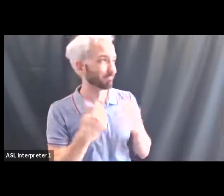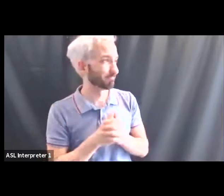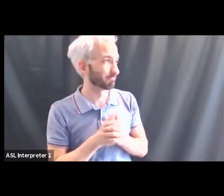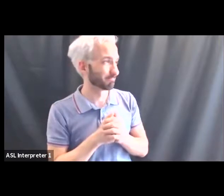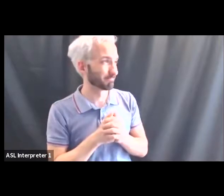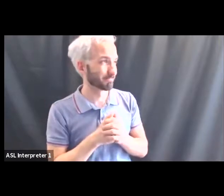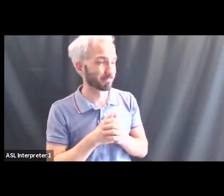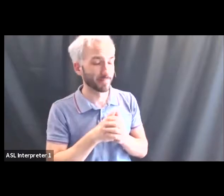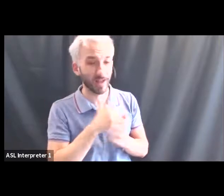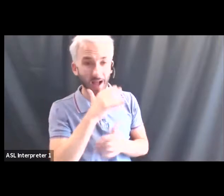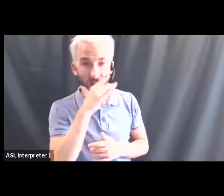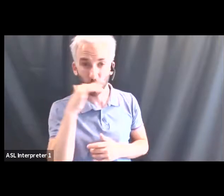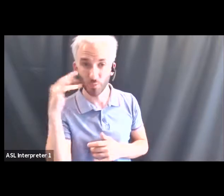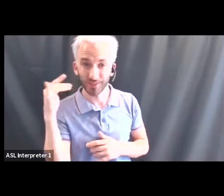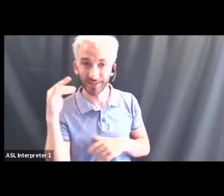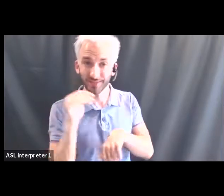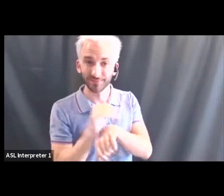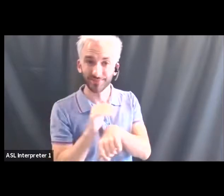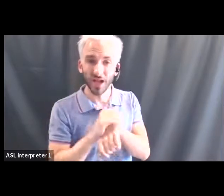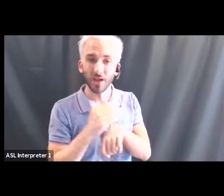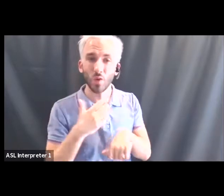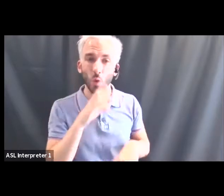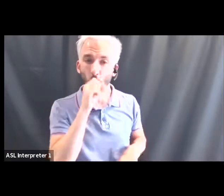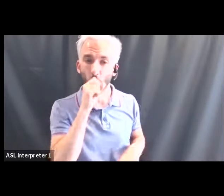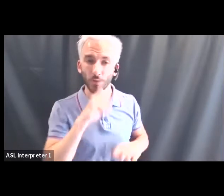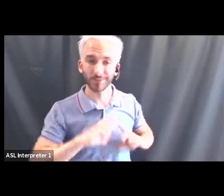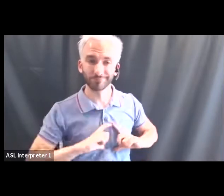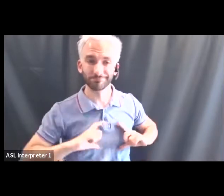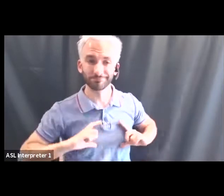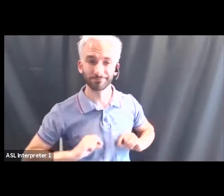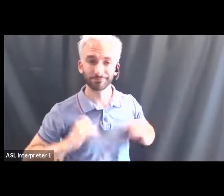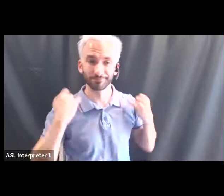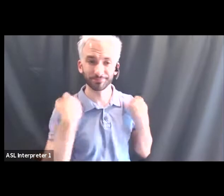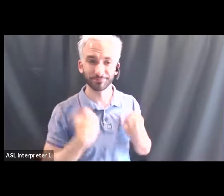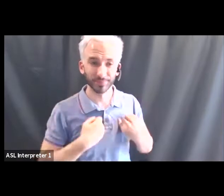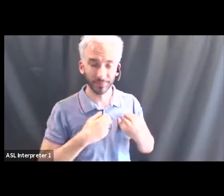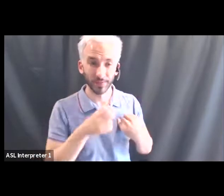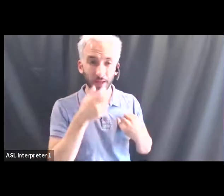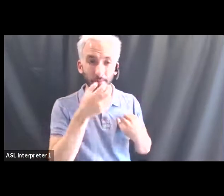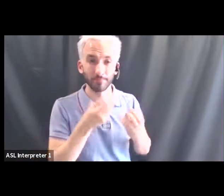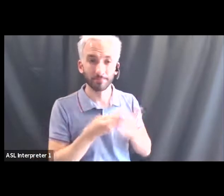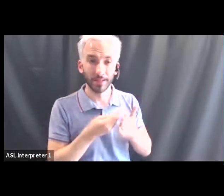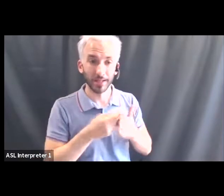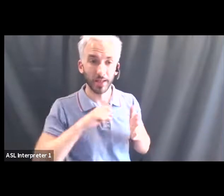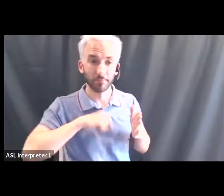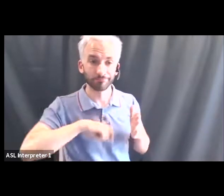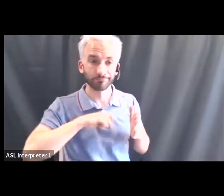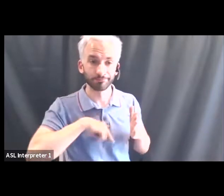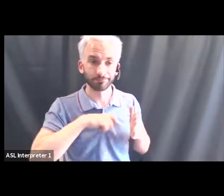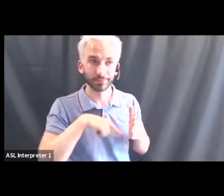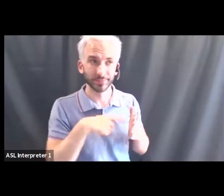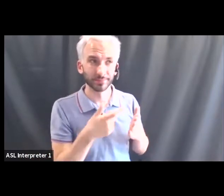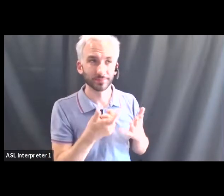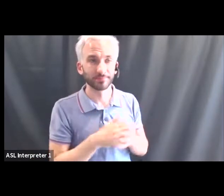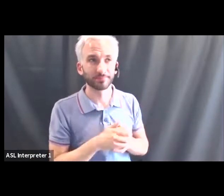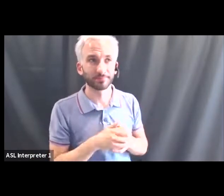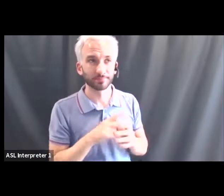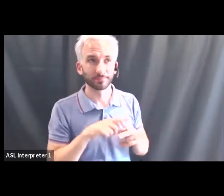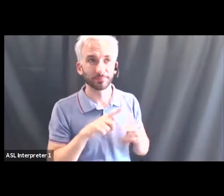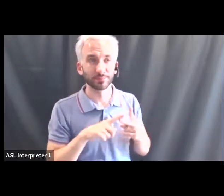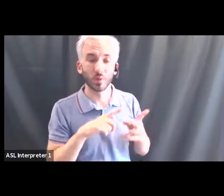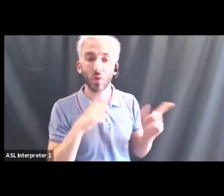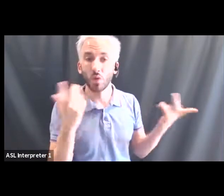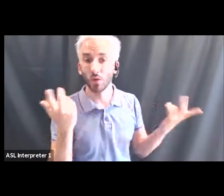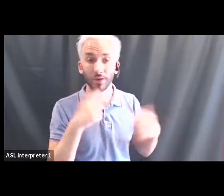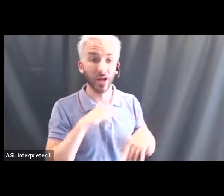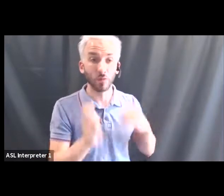on Halloween. My anxiety centered on getting whipped in the face by a jump rope during double dutch at recess. And we were angriest